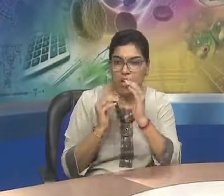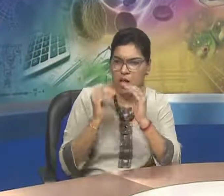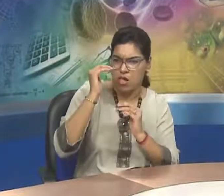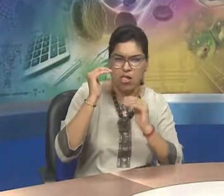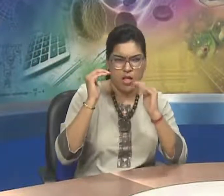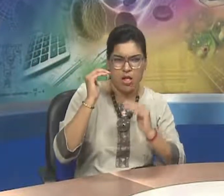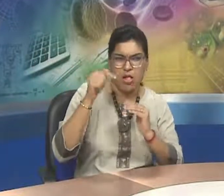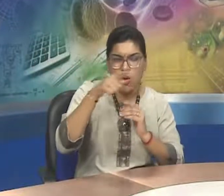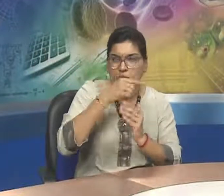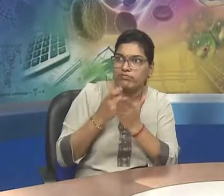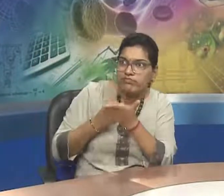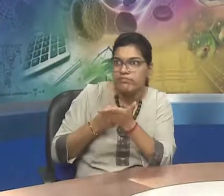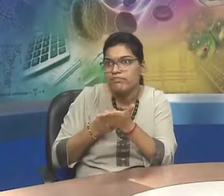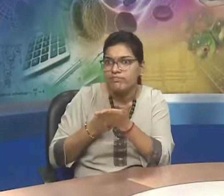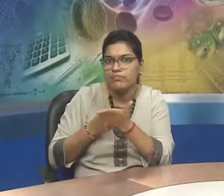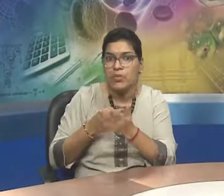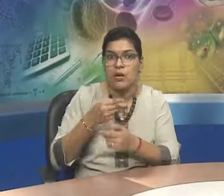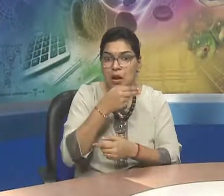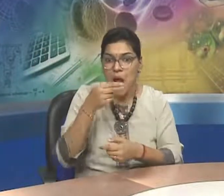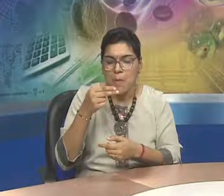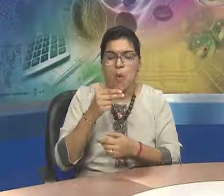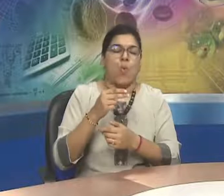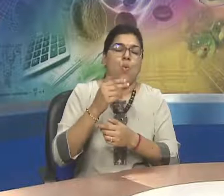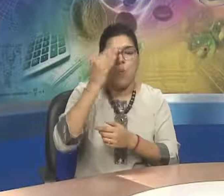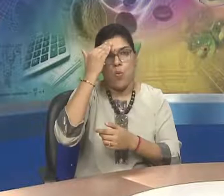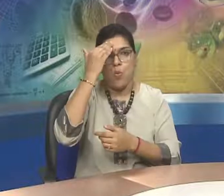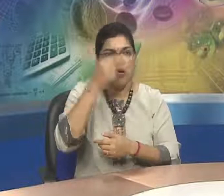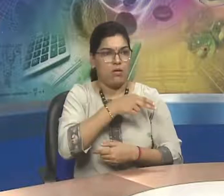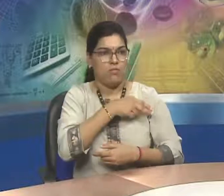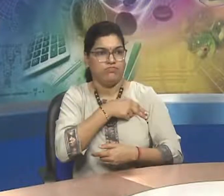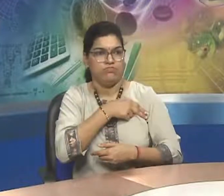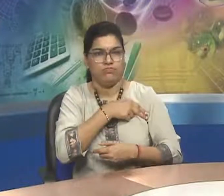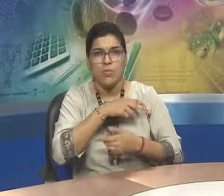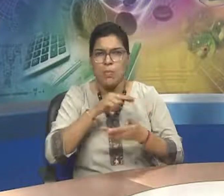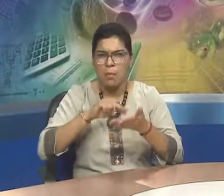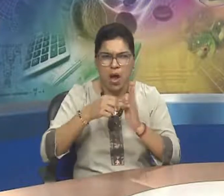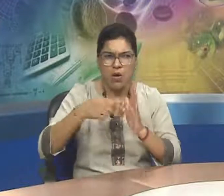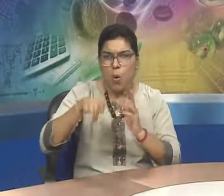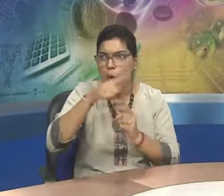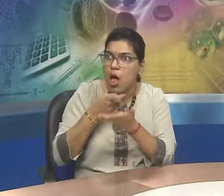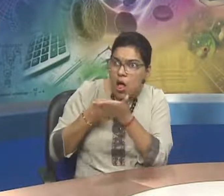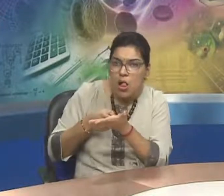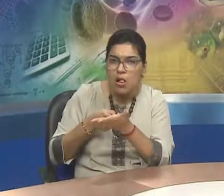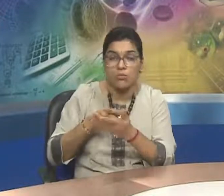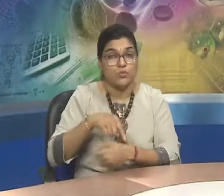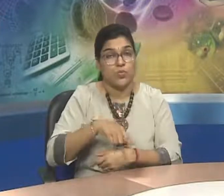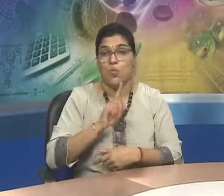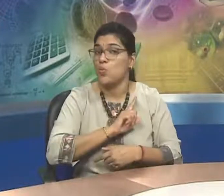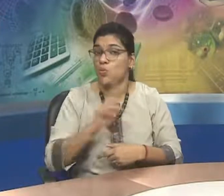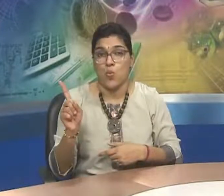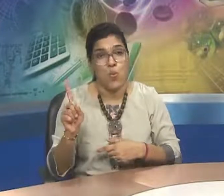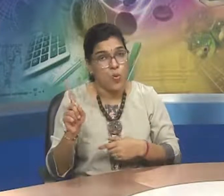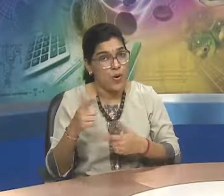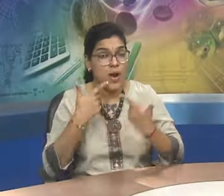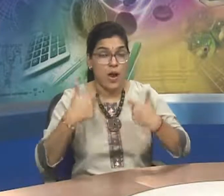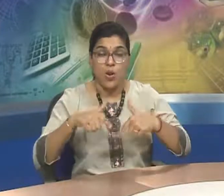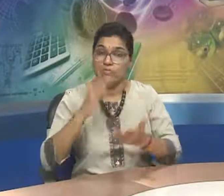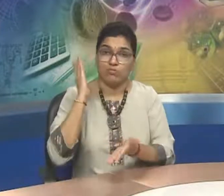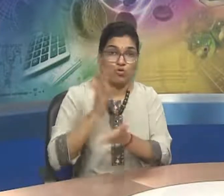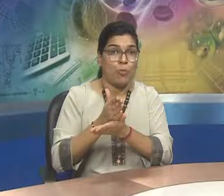so that all other members of the society respect him or her in a different way,